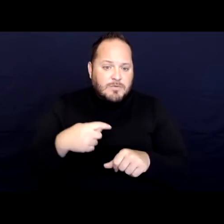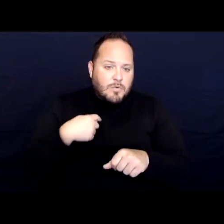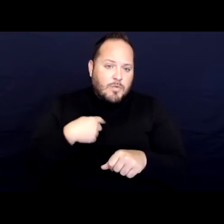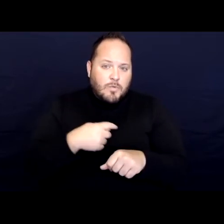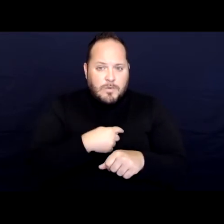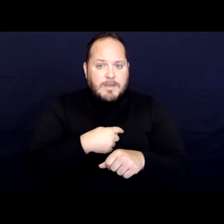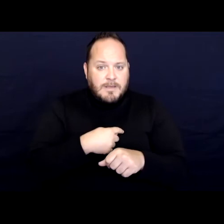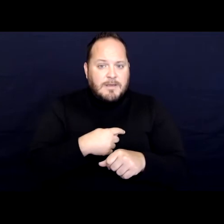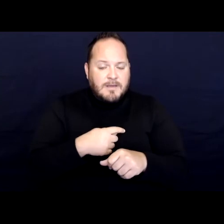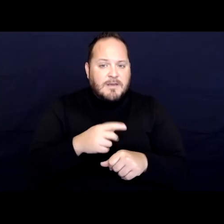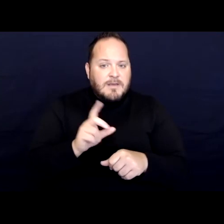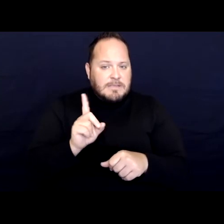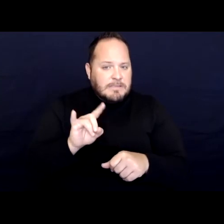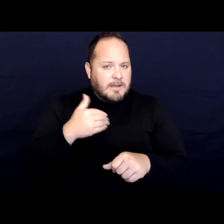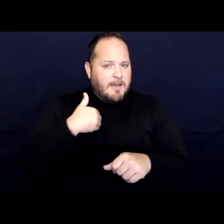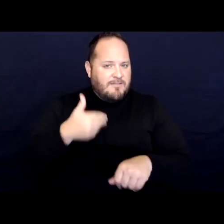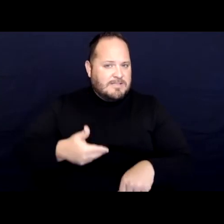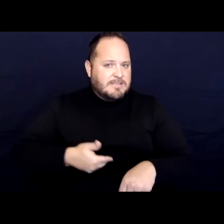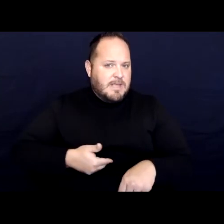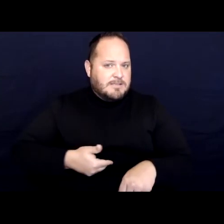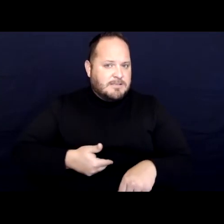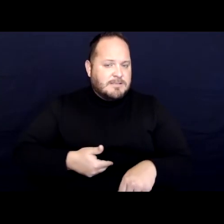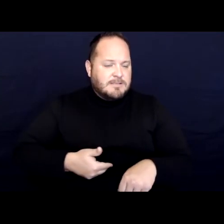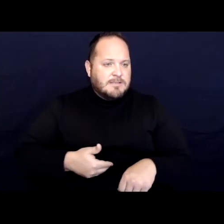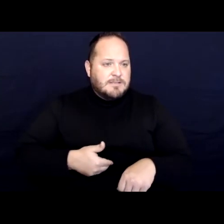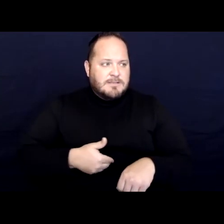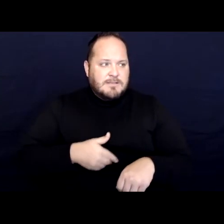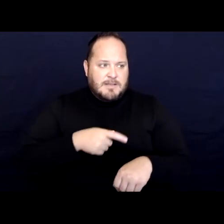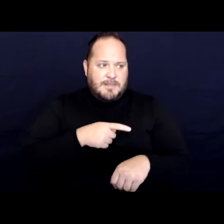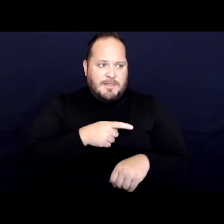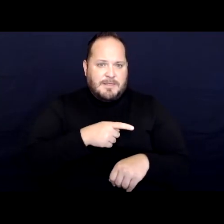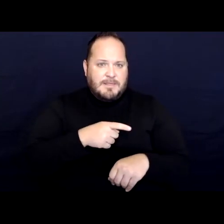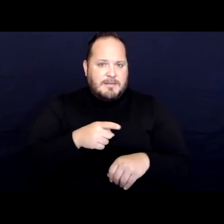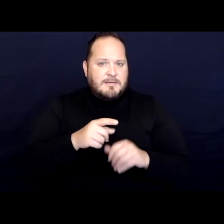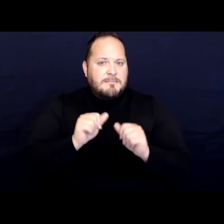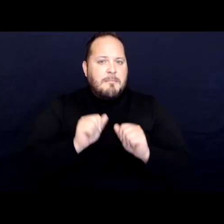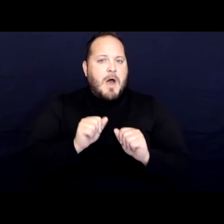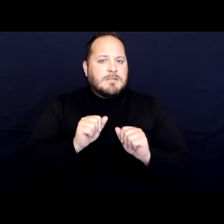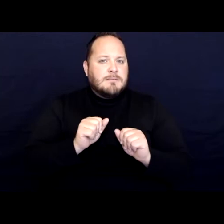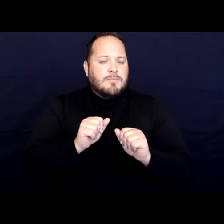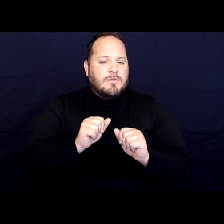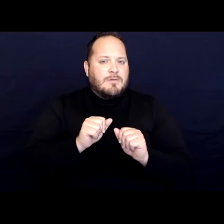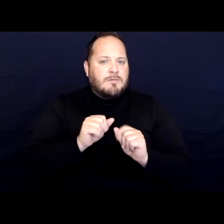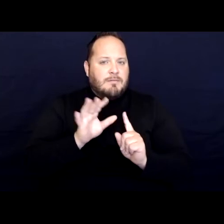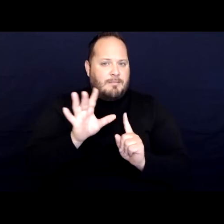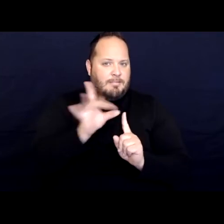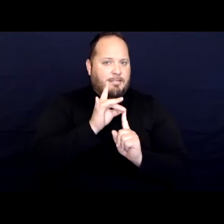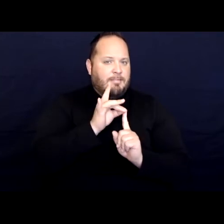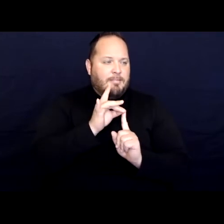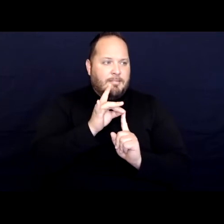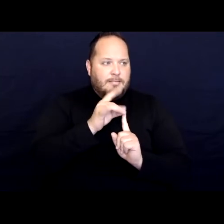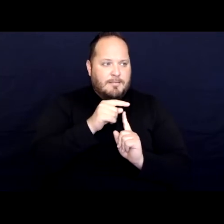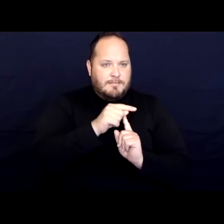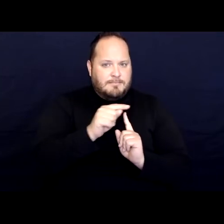we had a sense that there was contagion really close, obviously, to us in